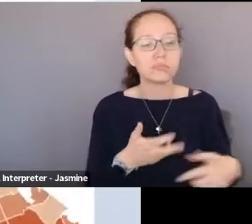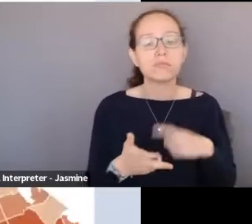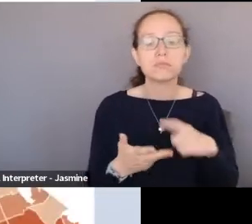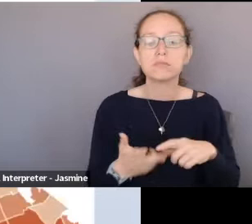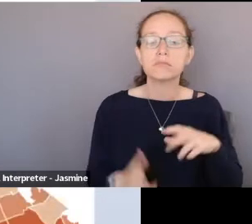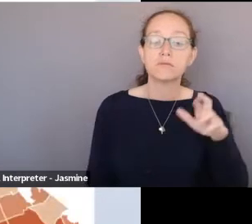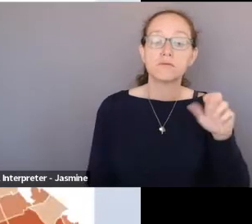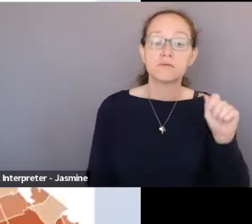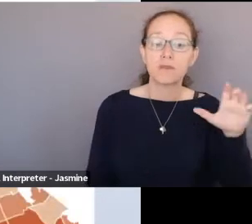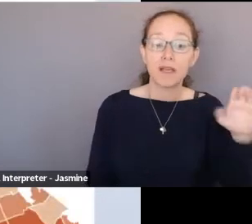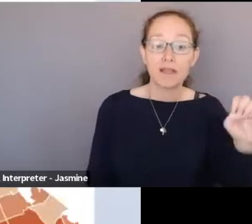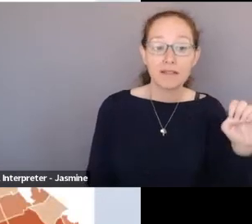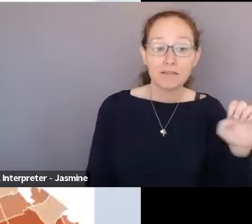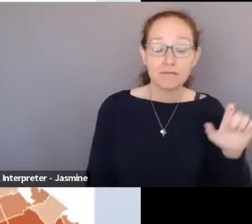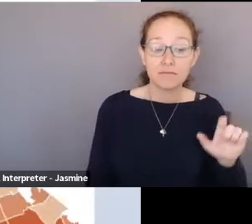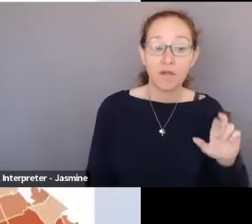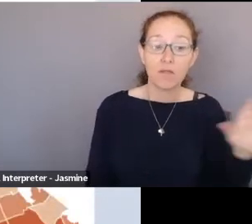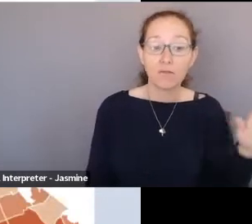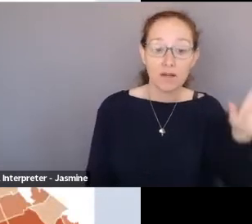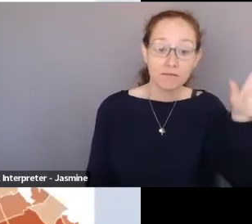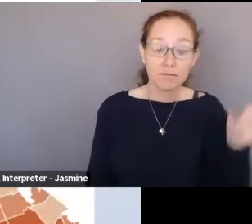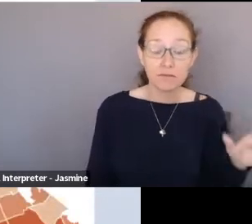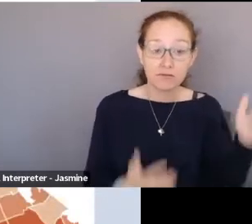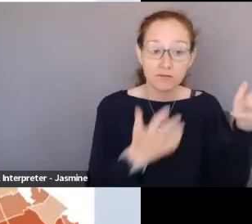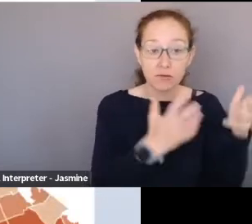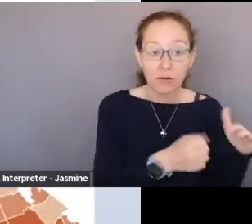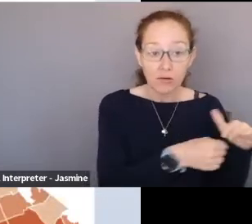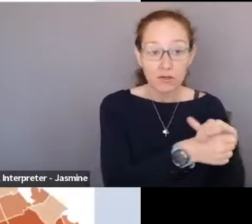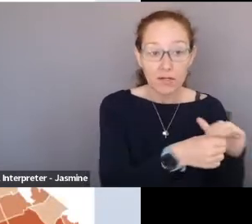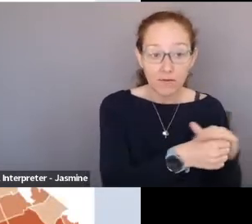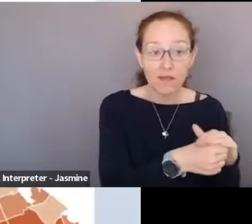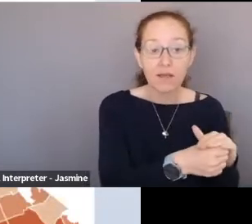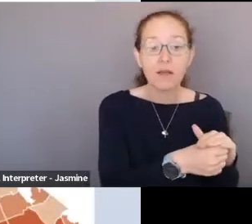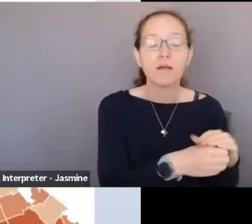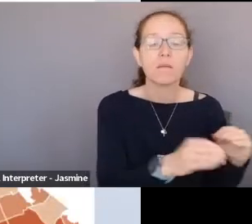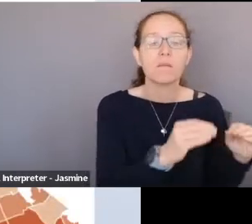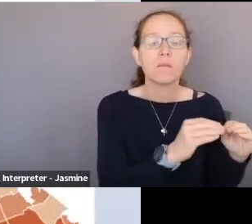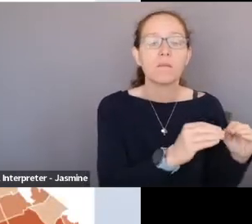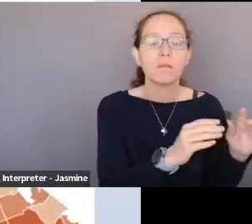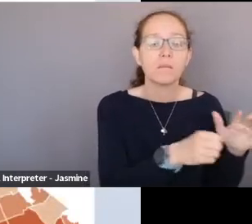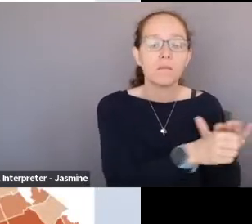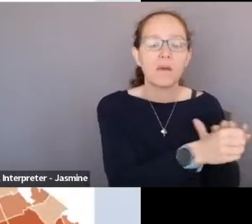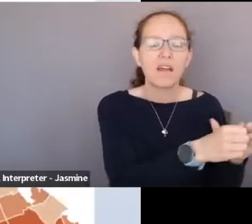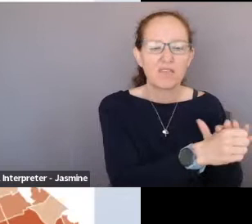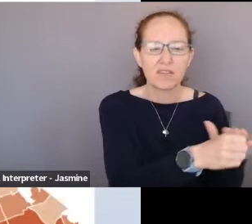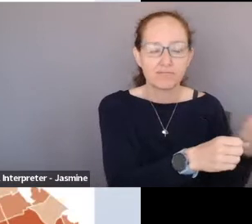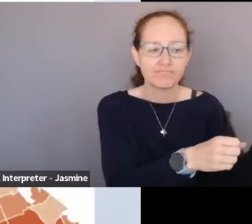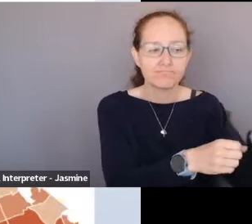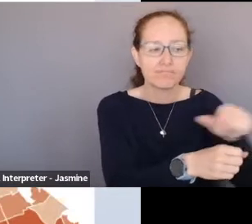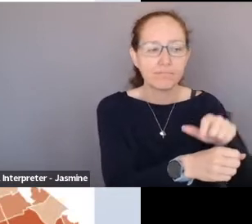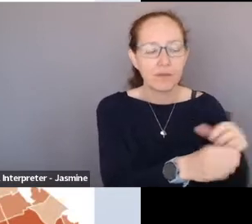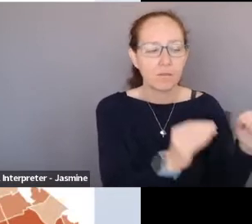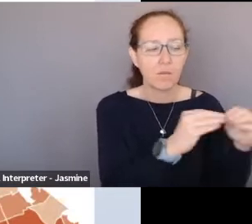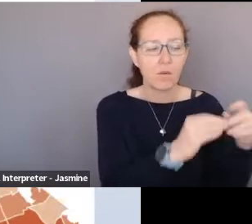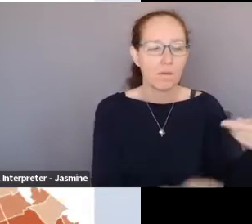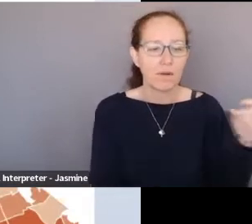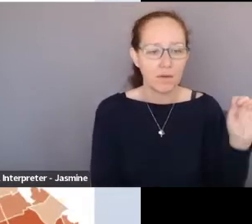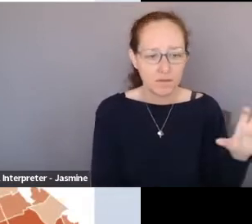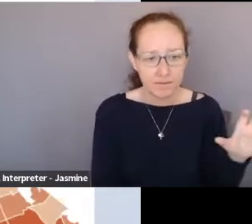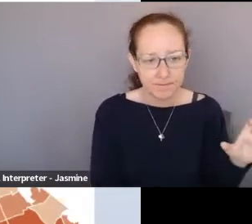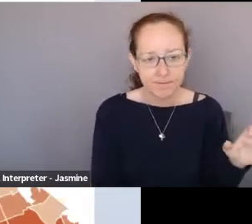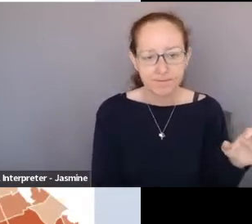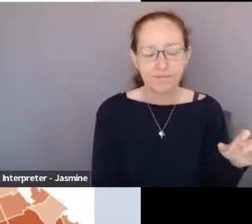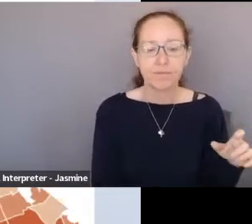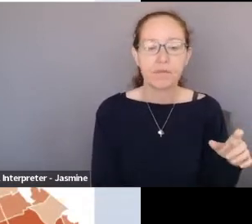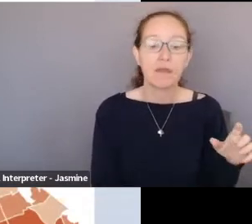map on the right represent neighborhoods with more people of color. As the percentage of population of color rises in